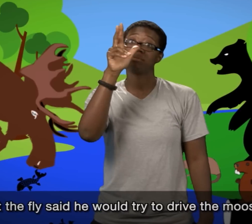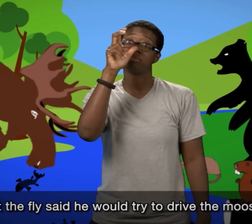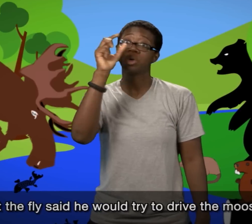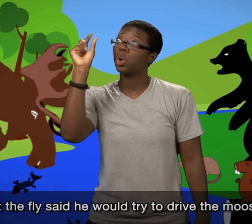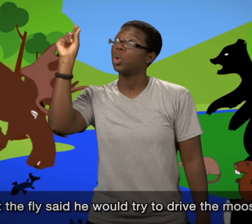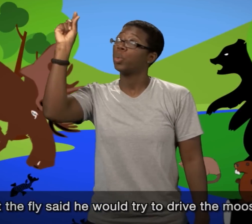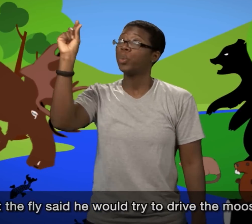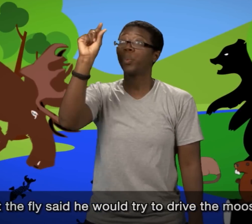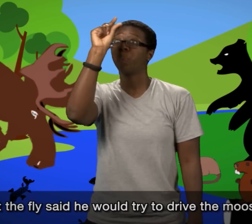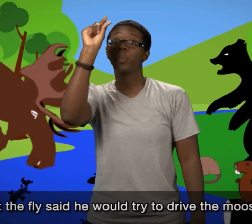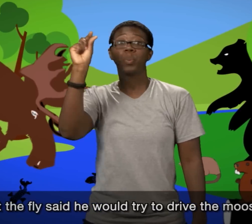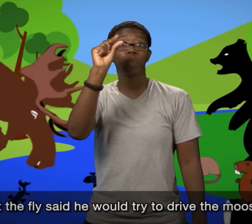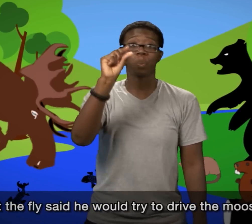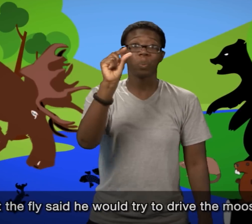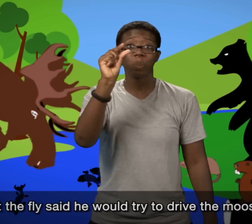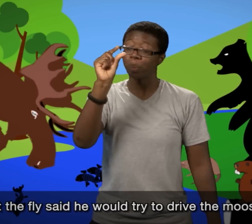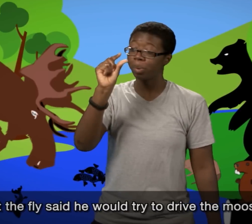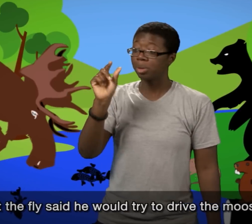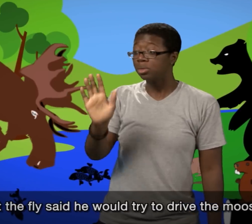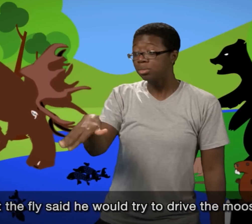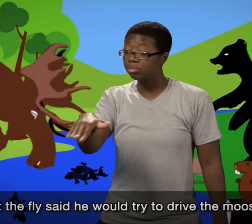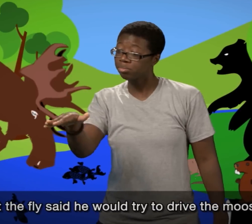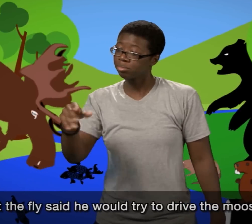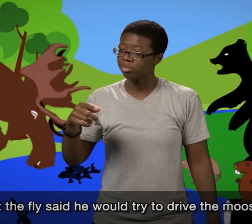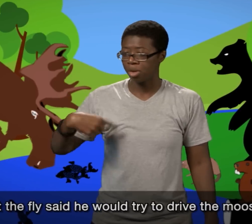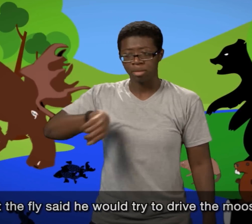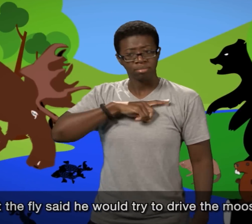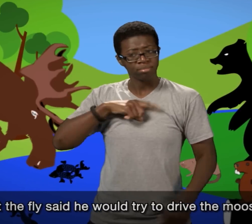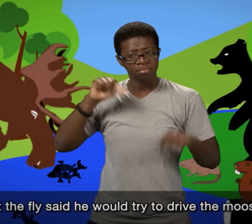At last the fly said he would try to drive the moose away.